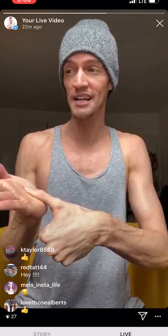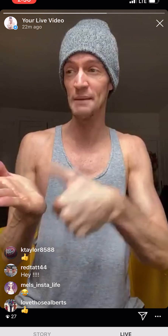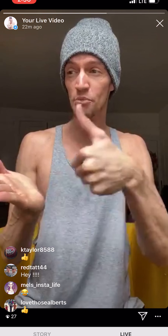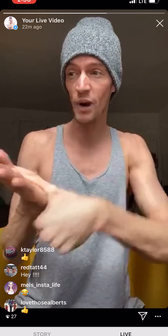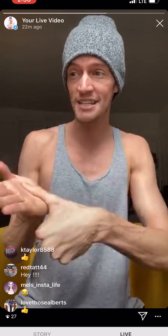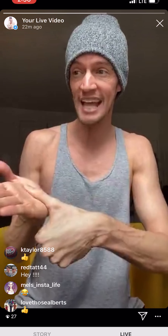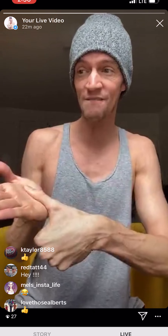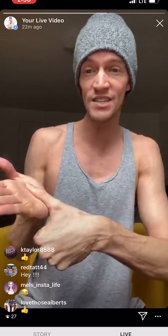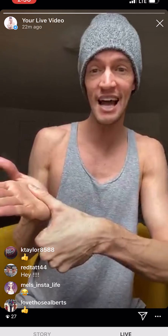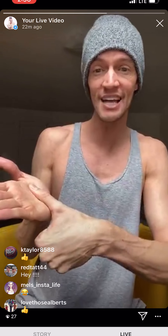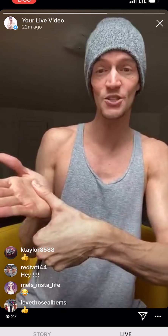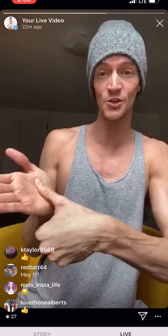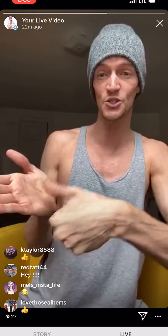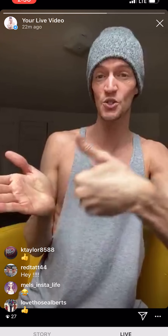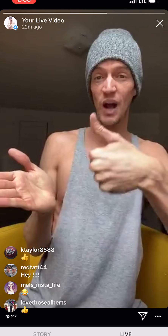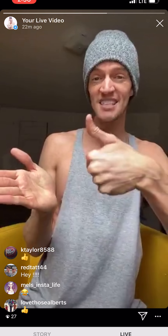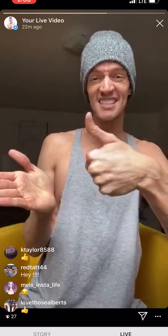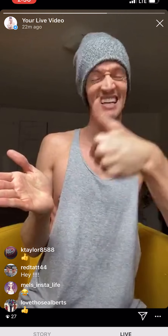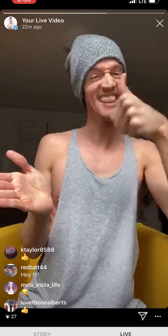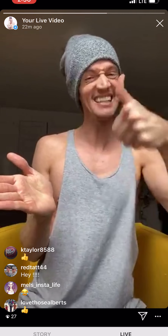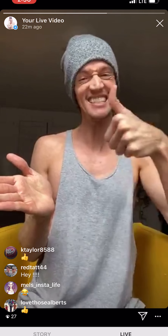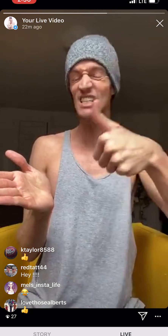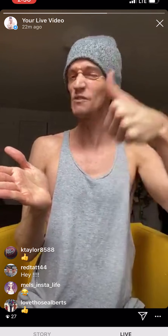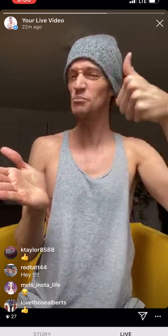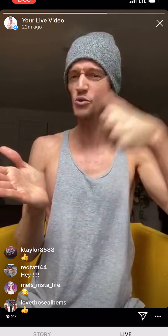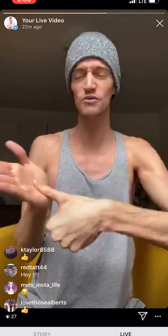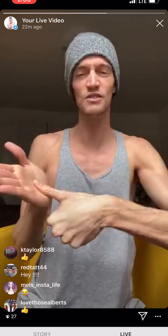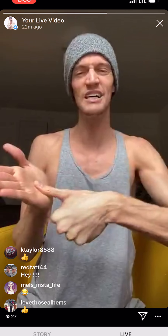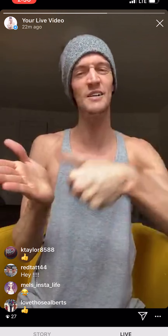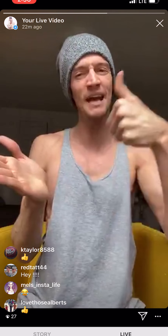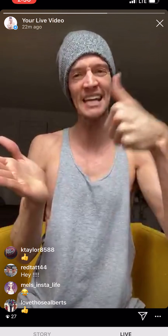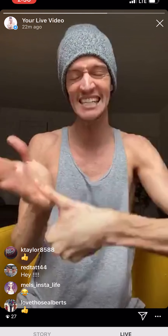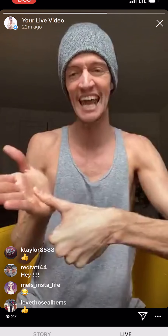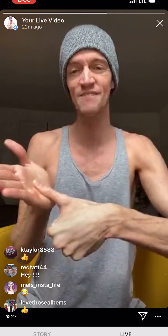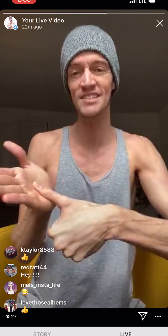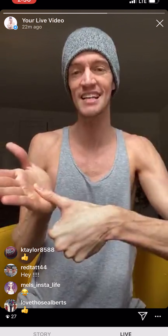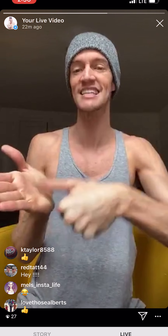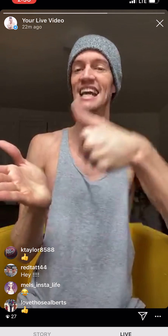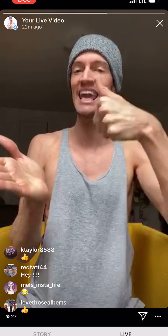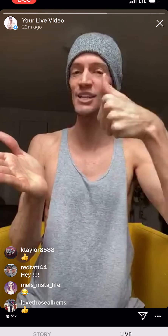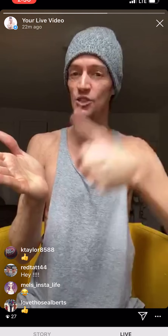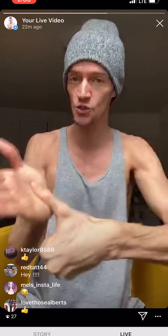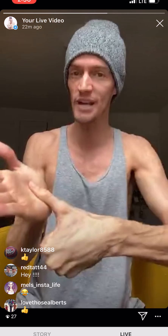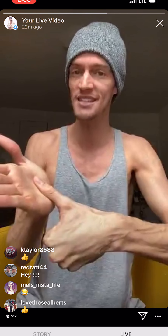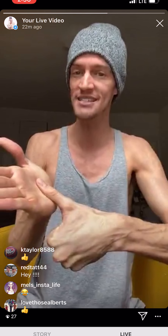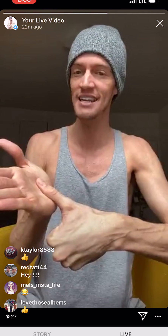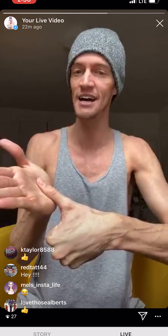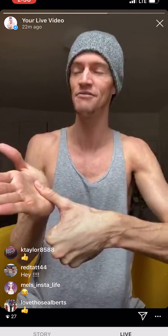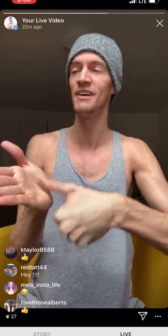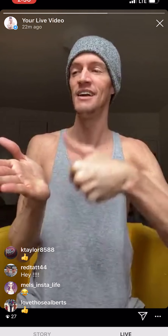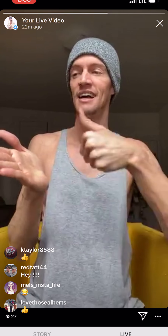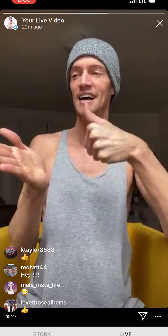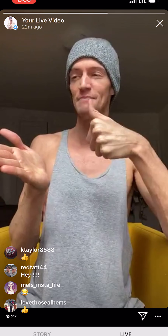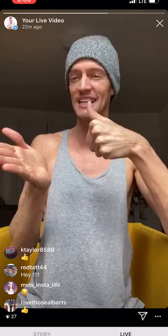Impress, emphasize, or stress. That seal of approval. Oh man, I need to emphasize this. I can't stress this enough. Um, I need to,